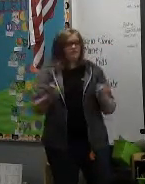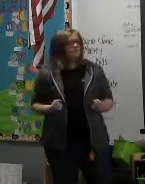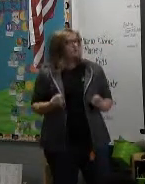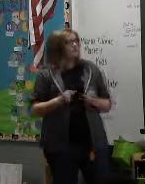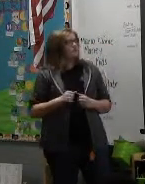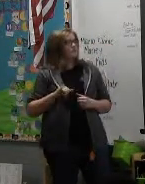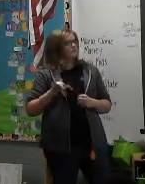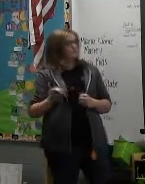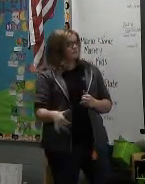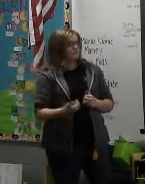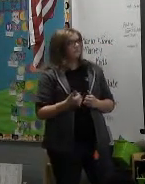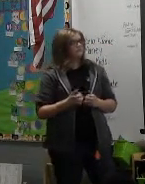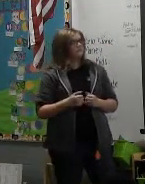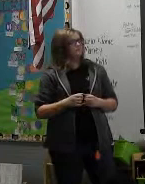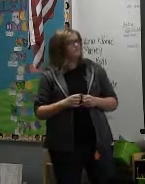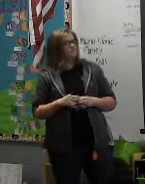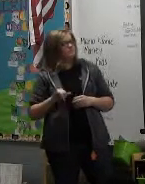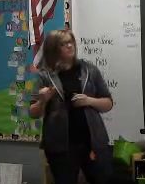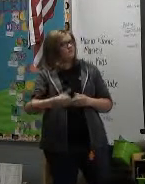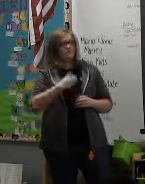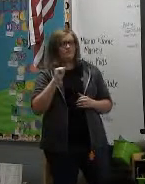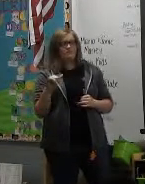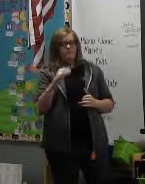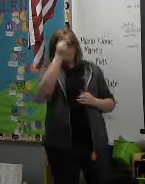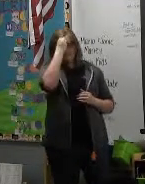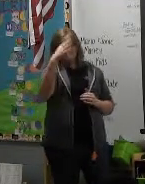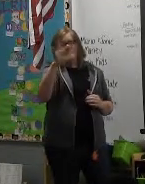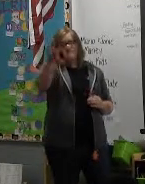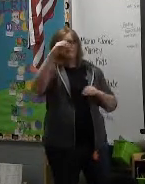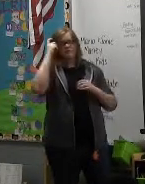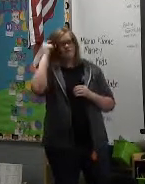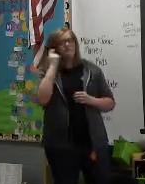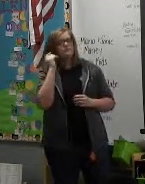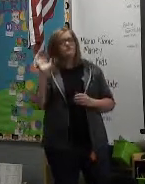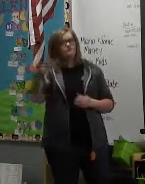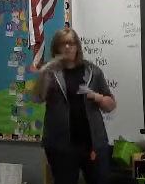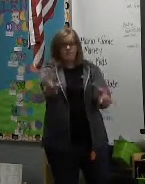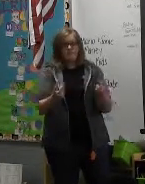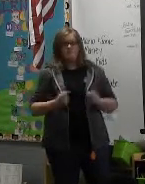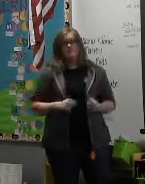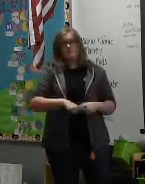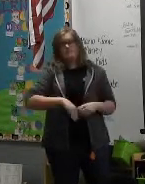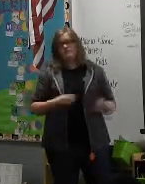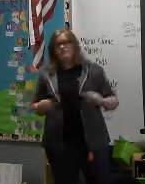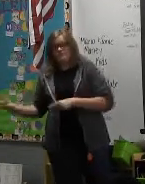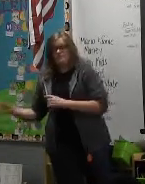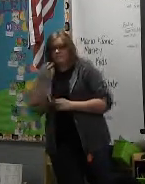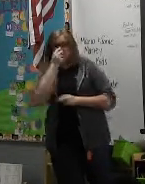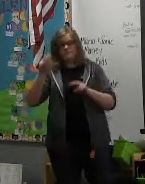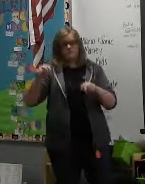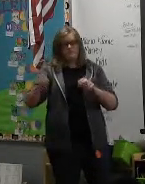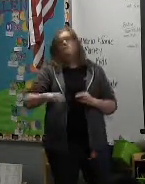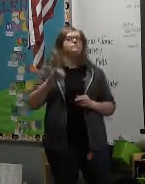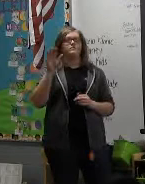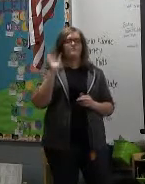Jay told his parents that he wanted to leave the circus, and they laughed in his